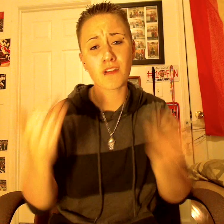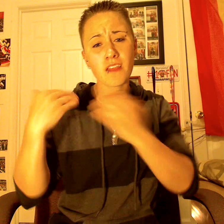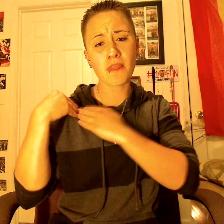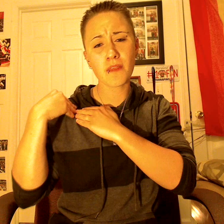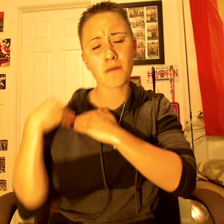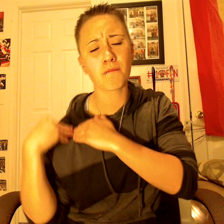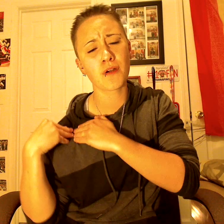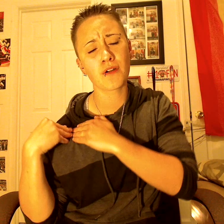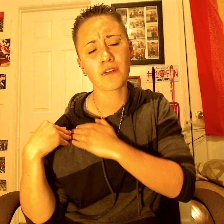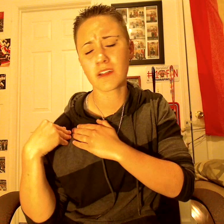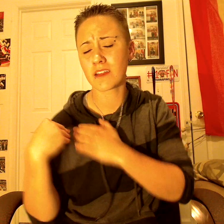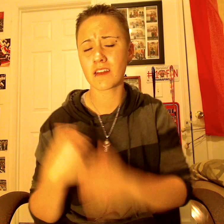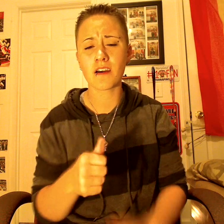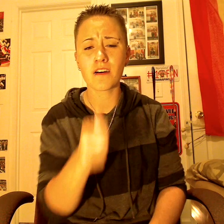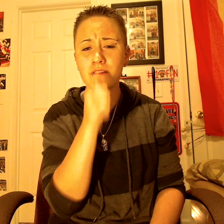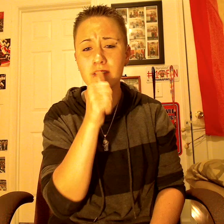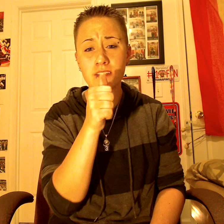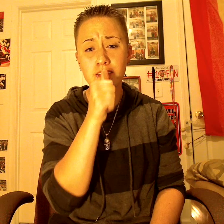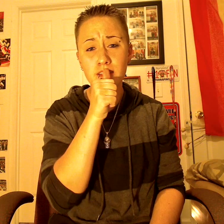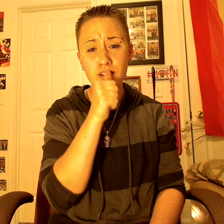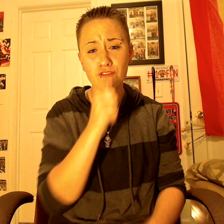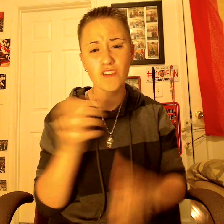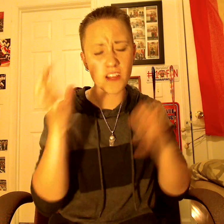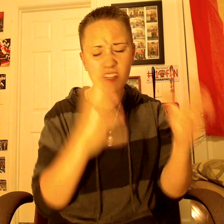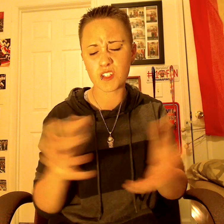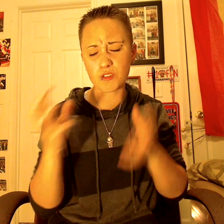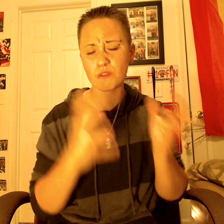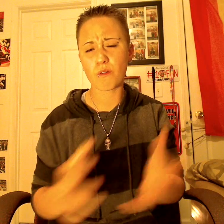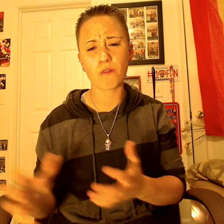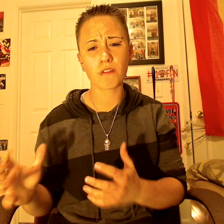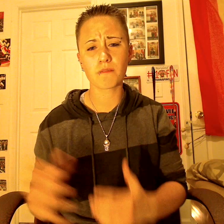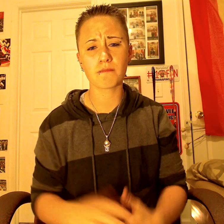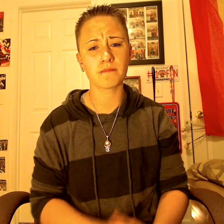bearing the burden of a secret storm.